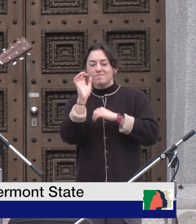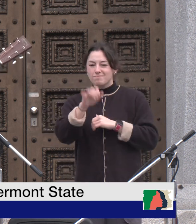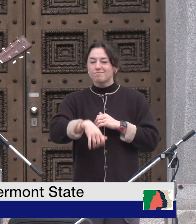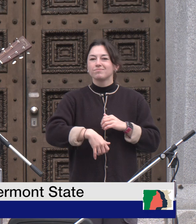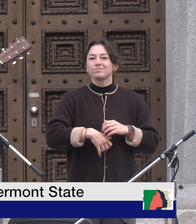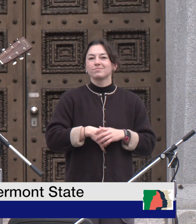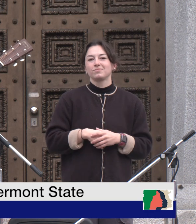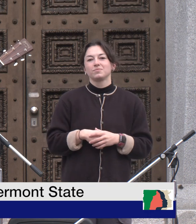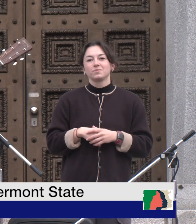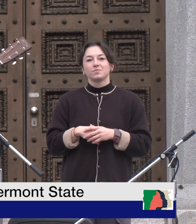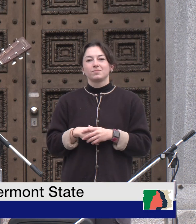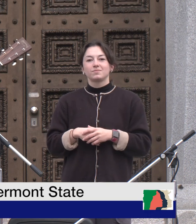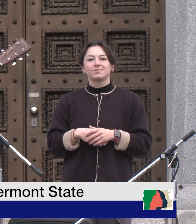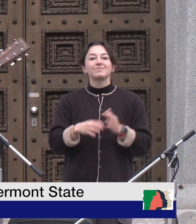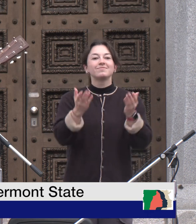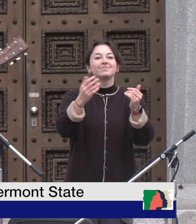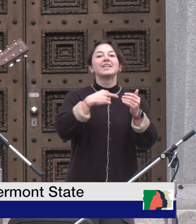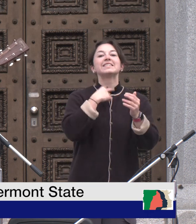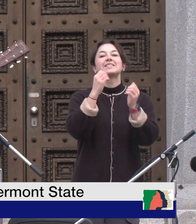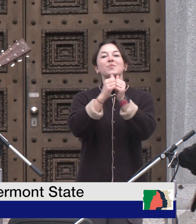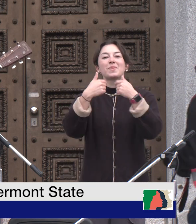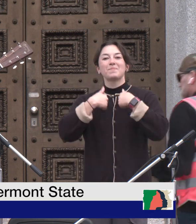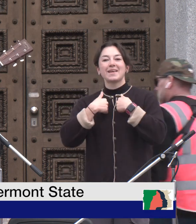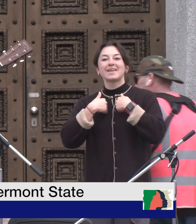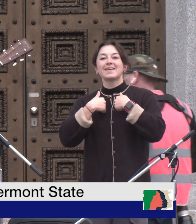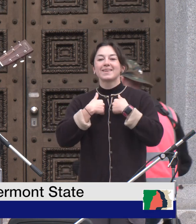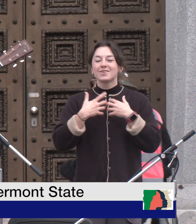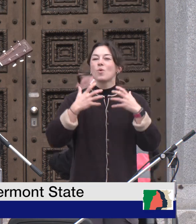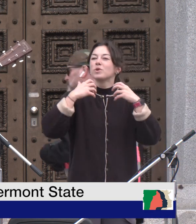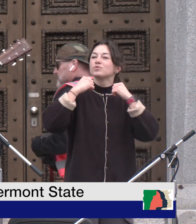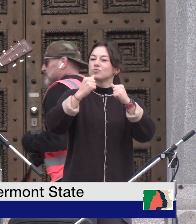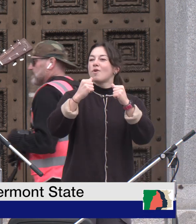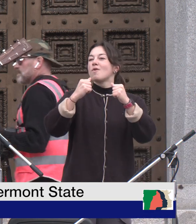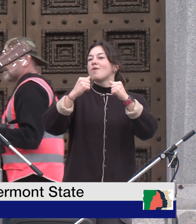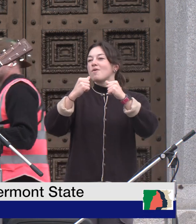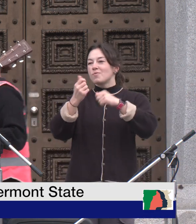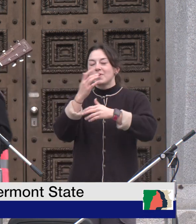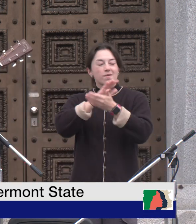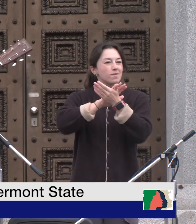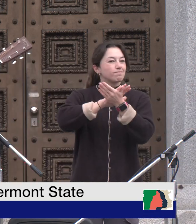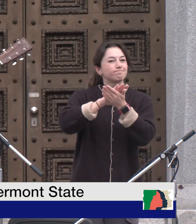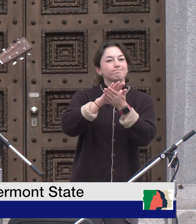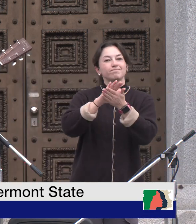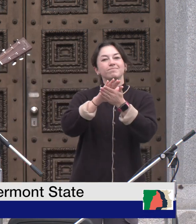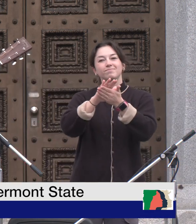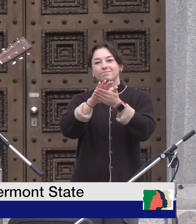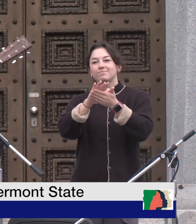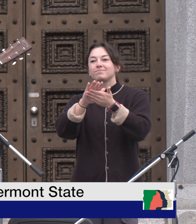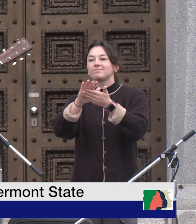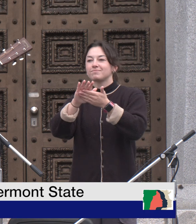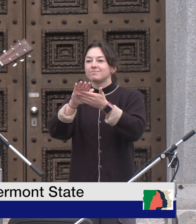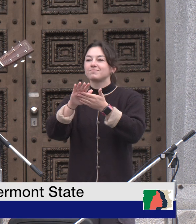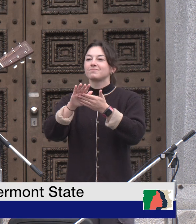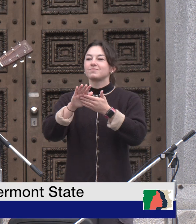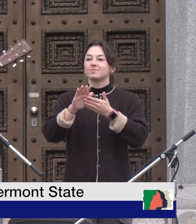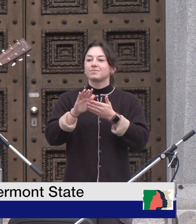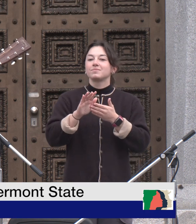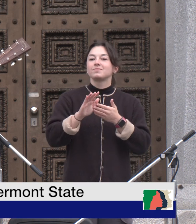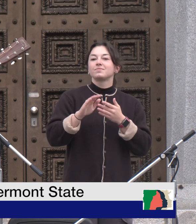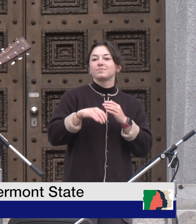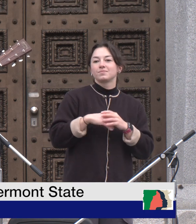Stronger than that. Let's hear it. We are stronger than that. We are kinder than